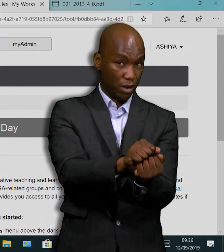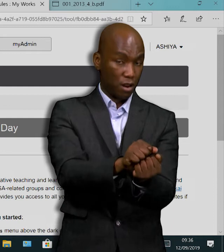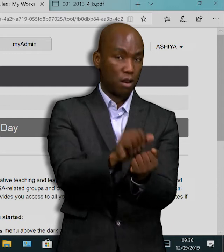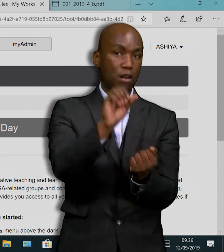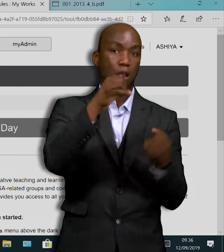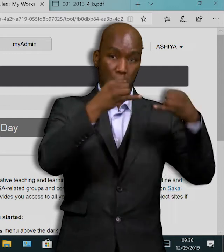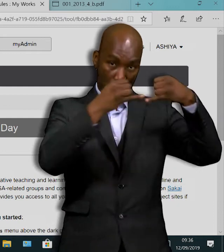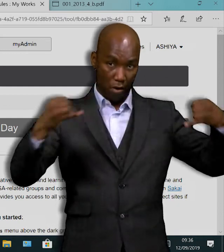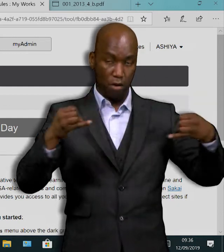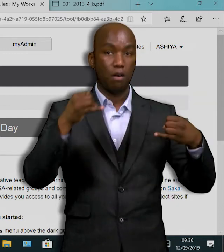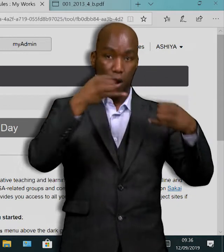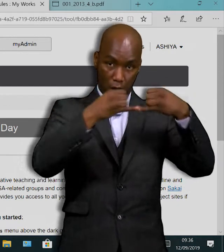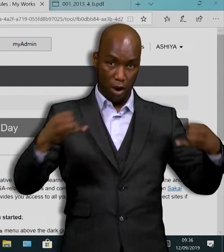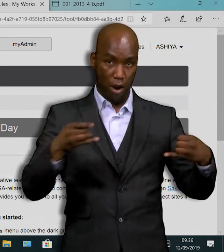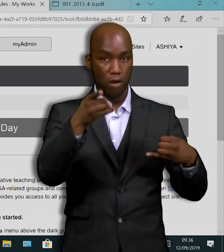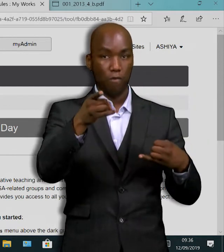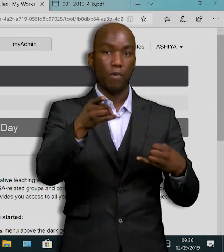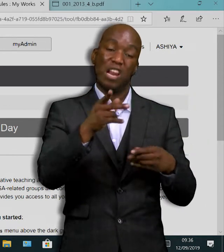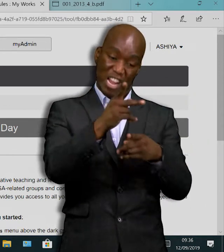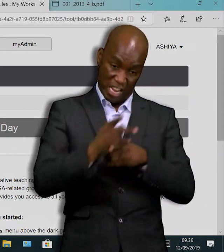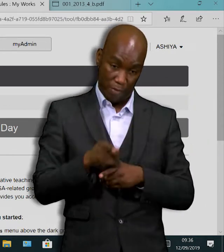submitted successfully.